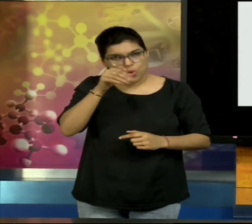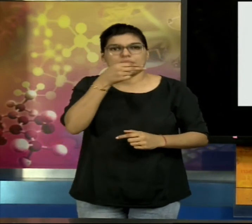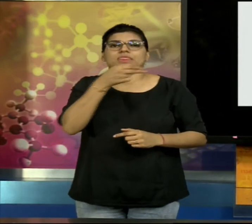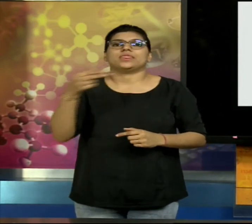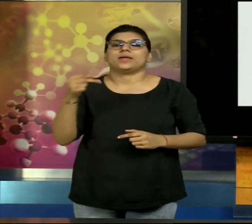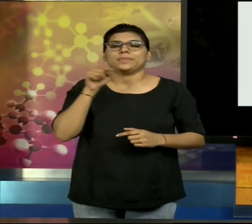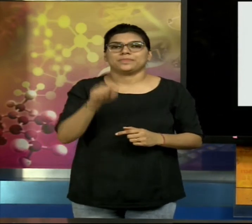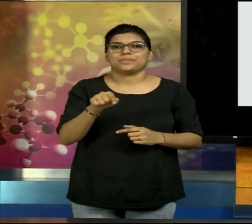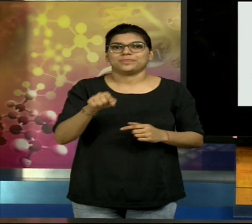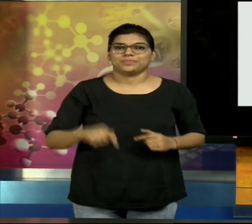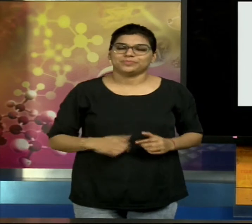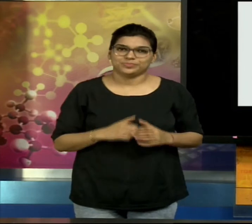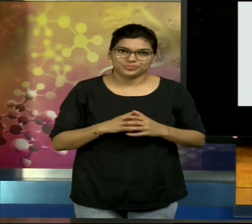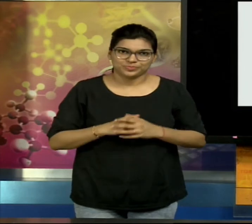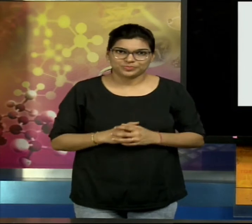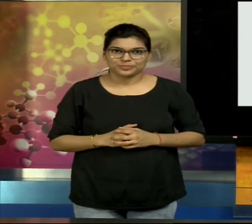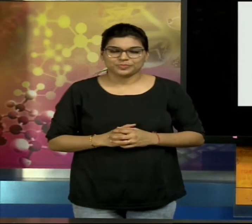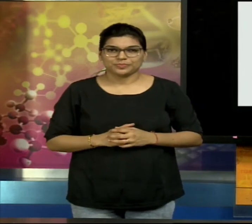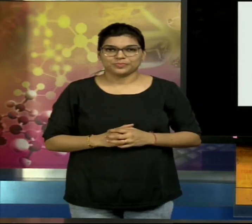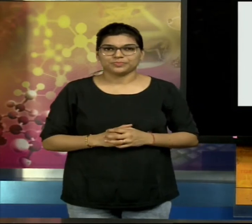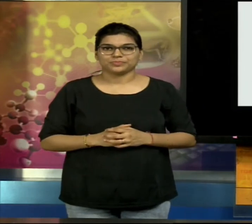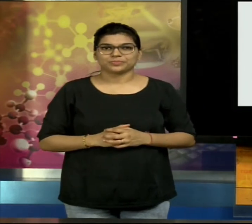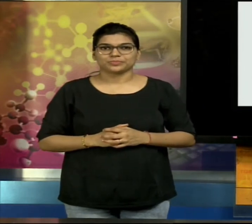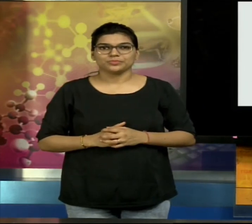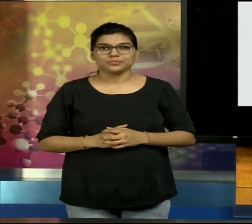places in the same departmental store for different things.